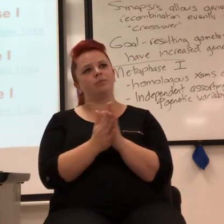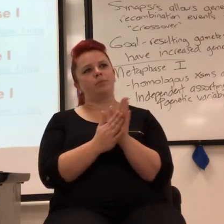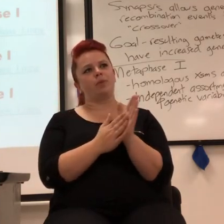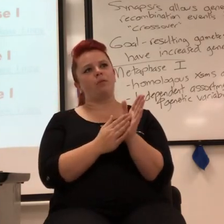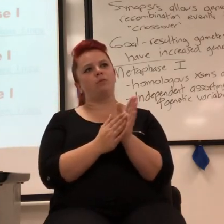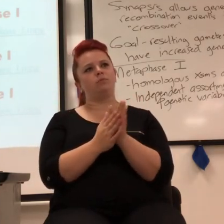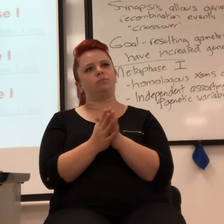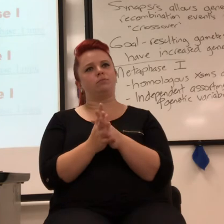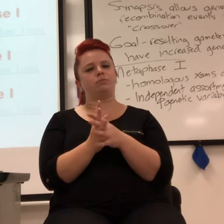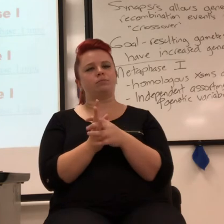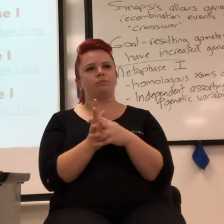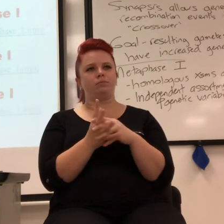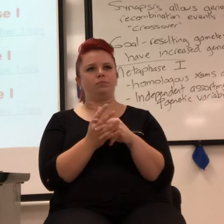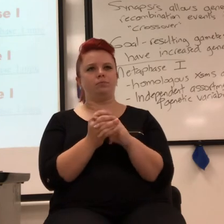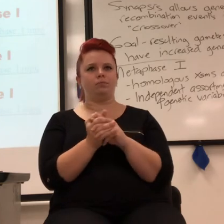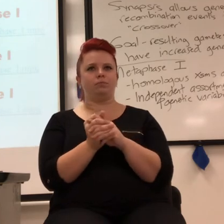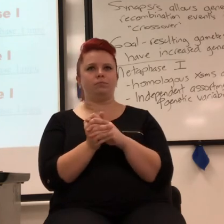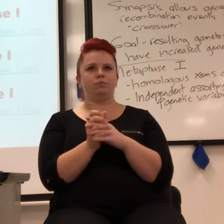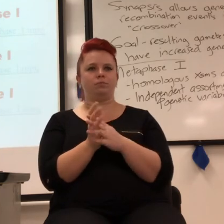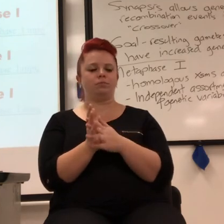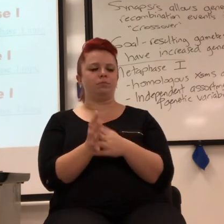chromosomes, all these things are coming out of it.